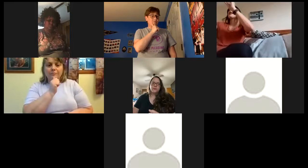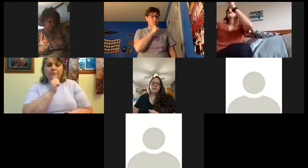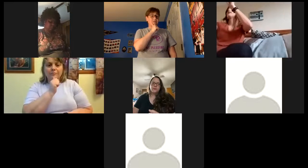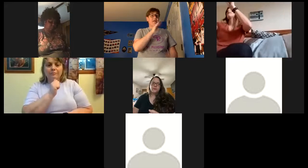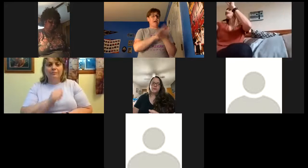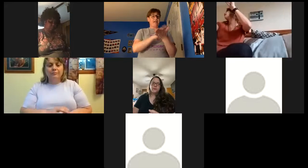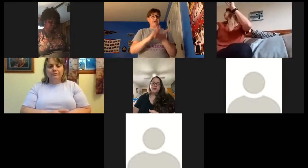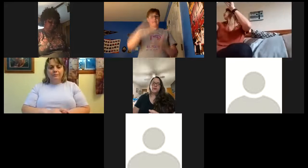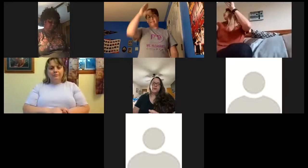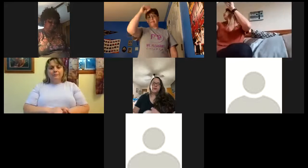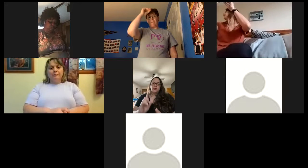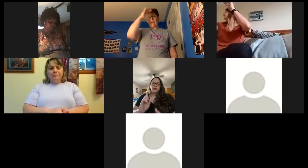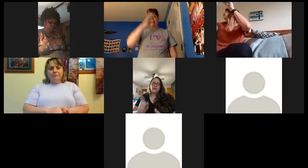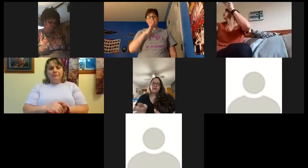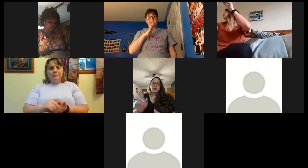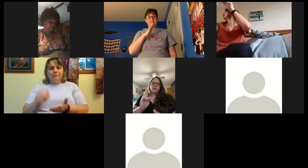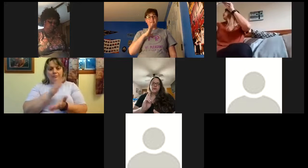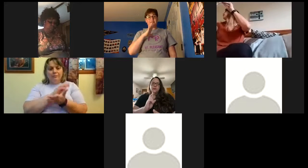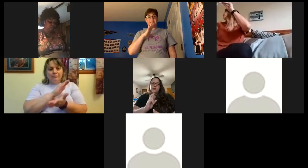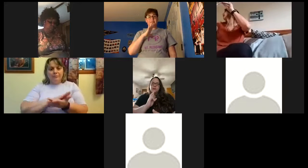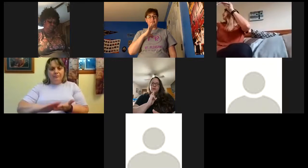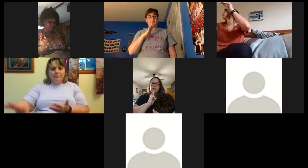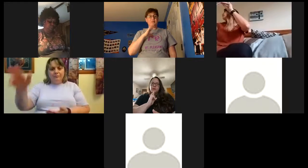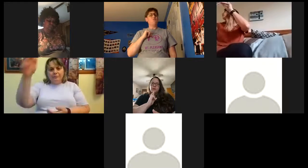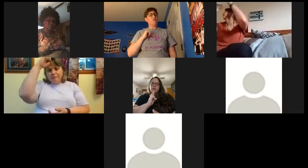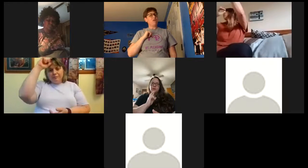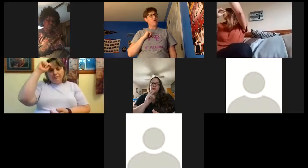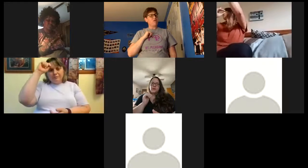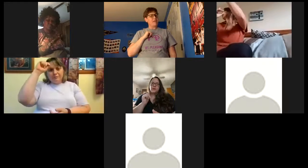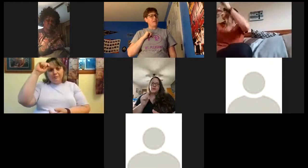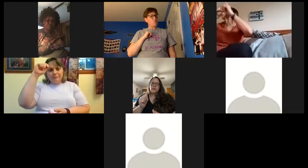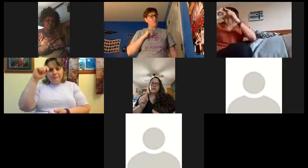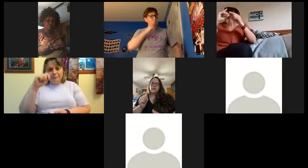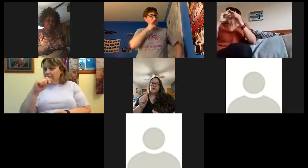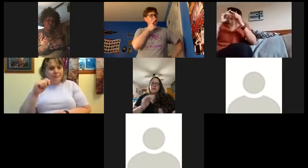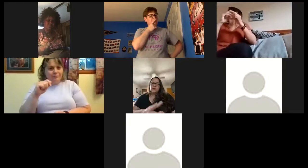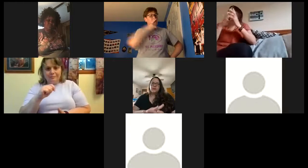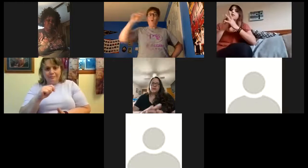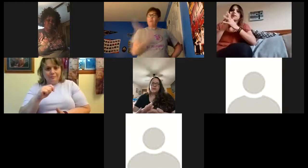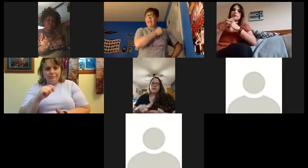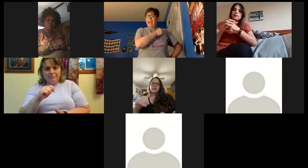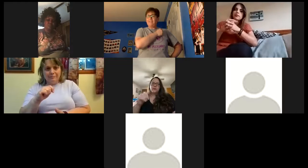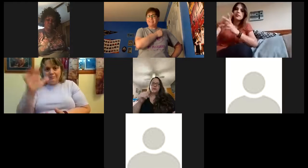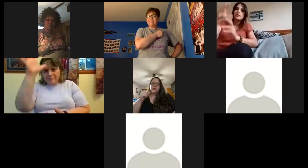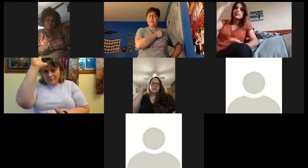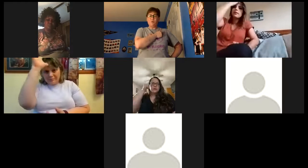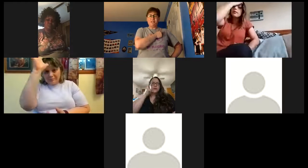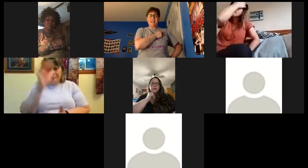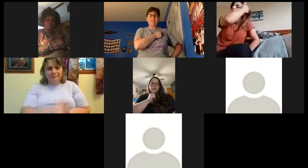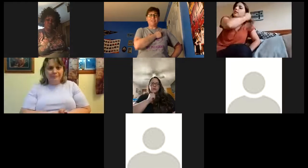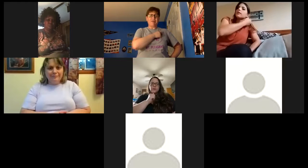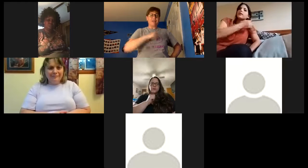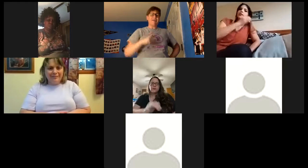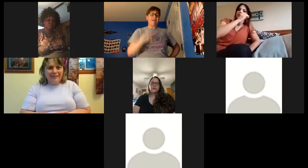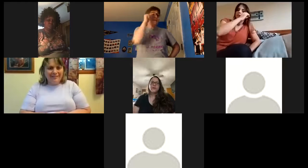girl, a nice man. Oh, did we go over man and woman? Oh, we haven't. Oh,